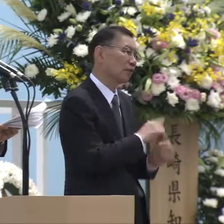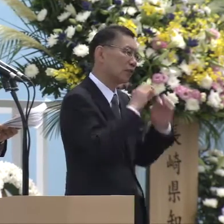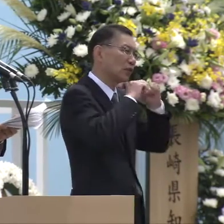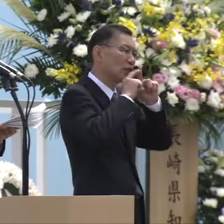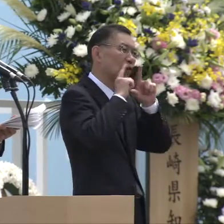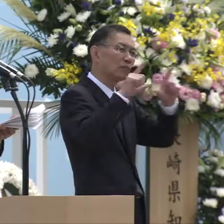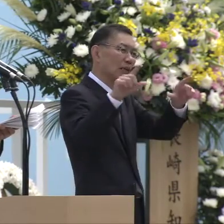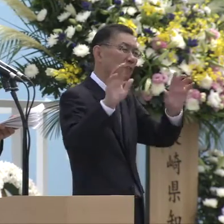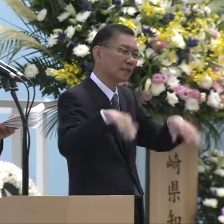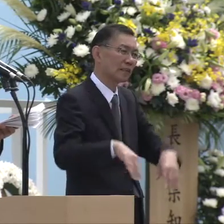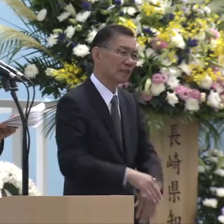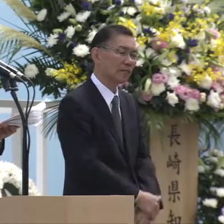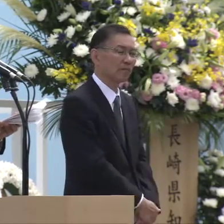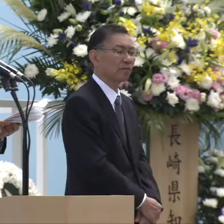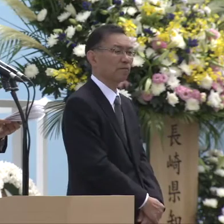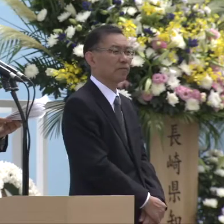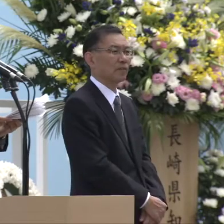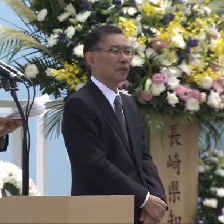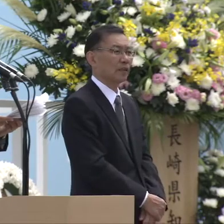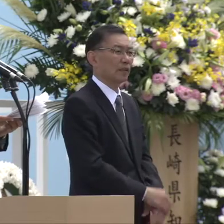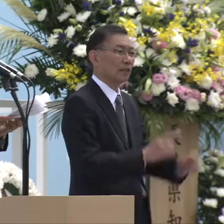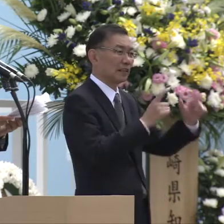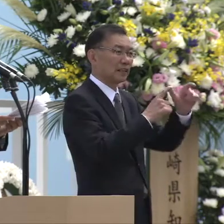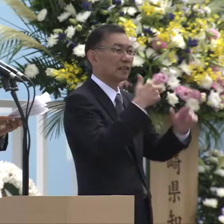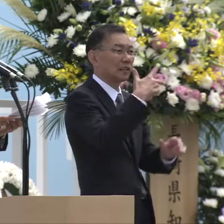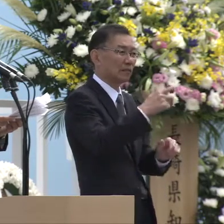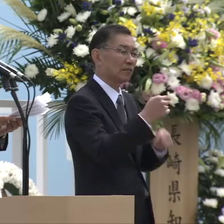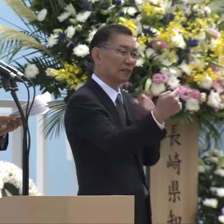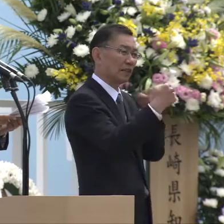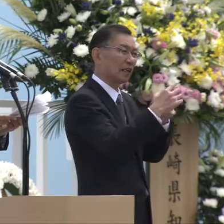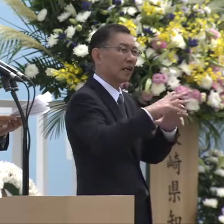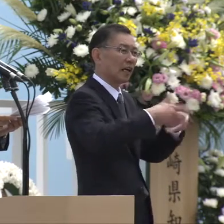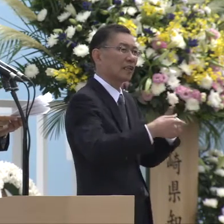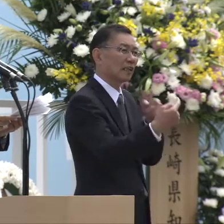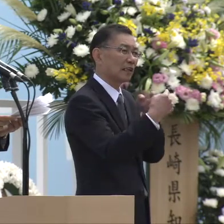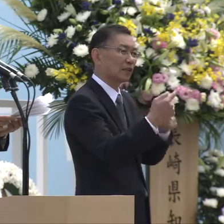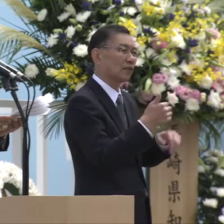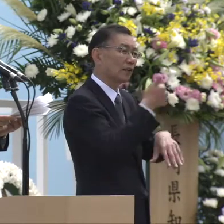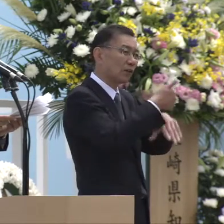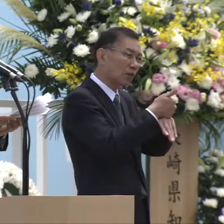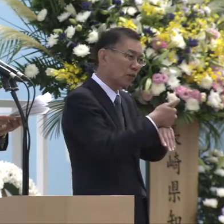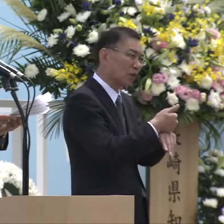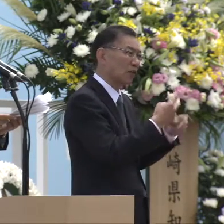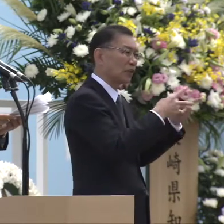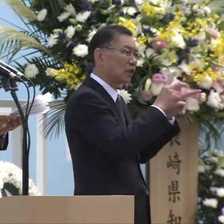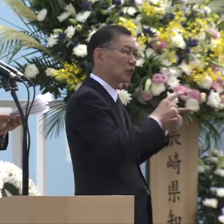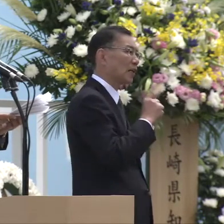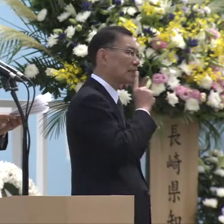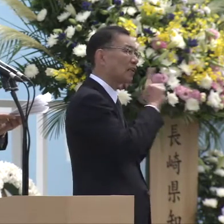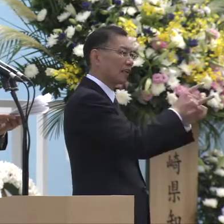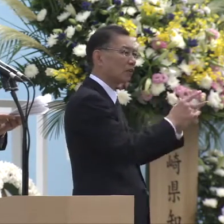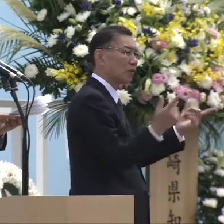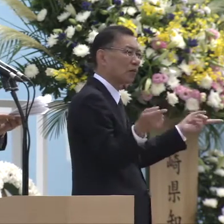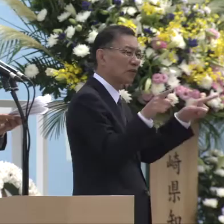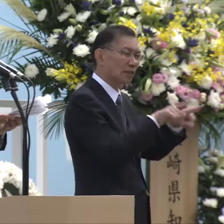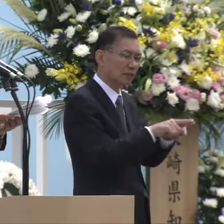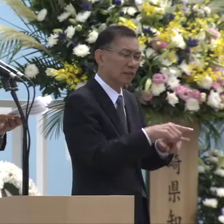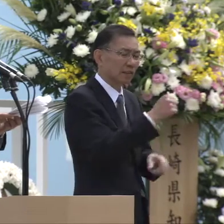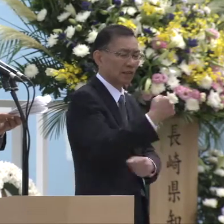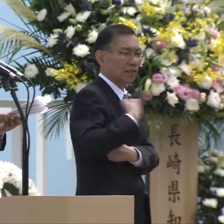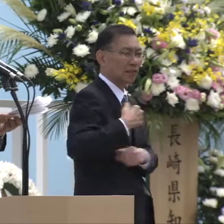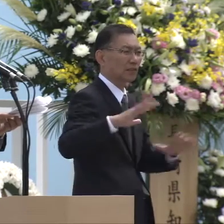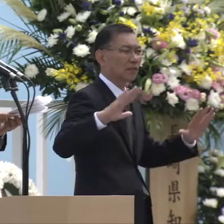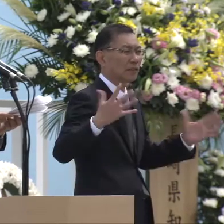nuclear weapons to have the courage to pursue such a world. I am certain that this, together with the G7